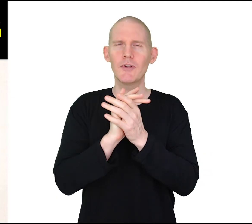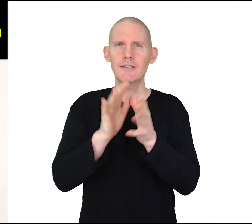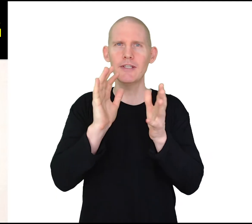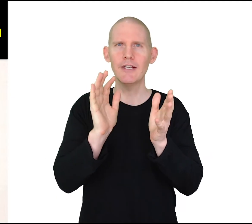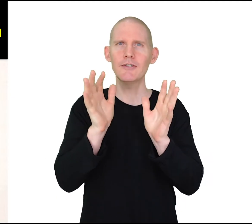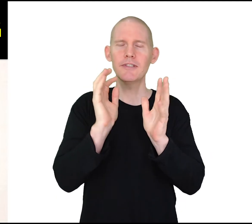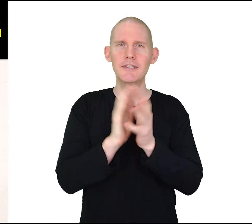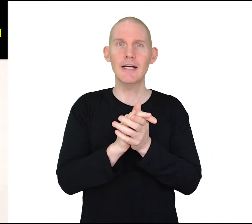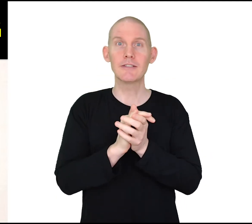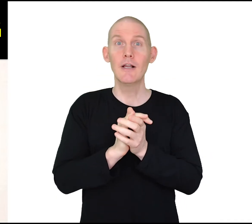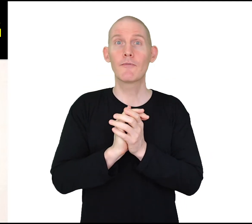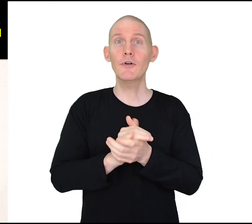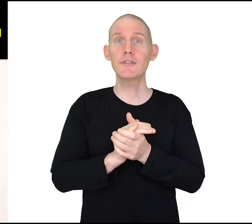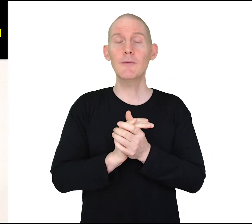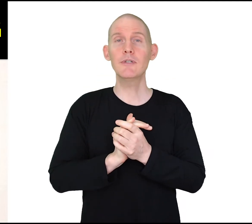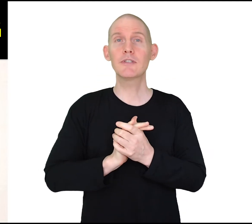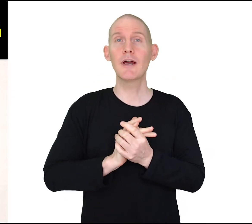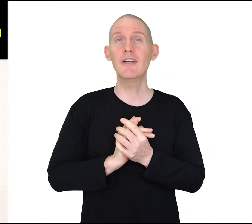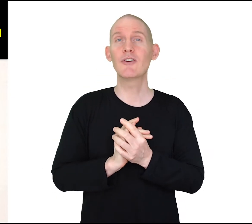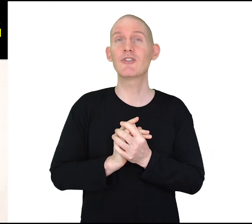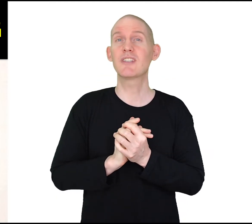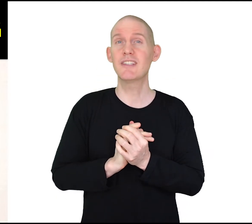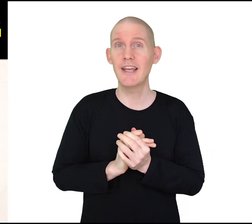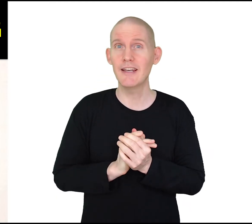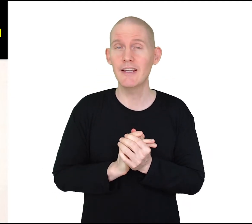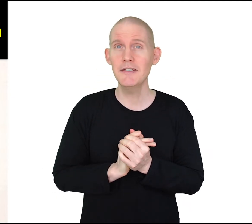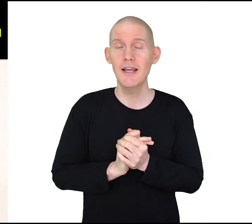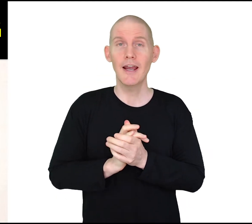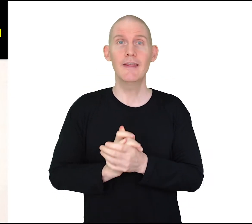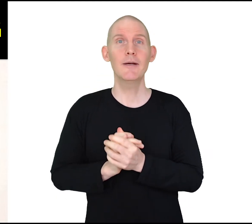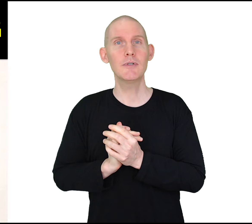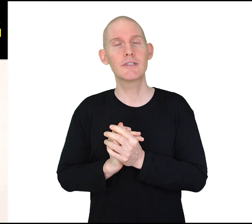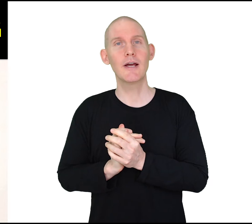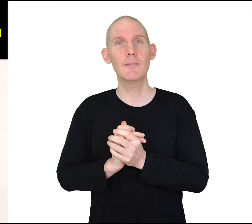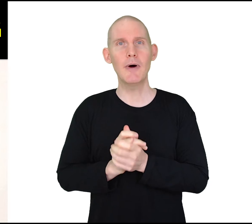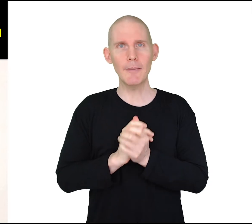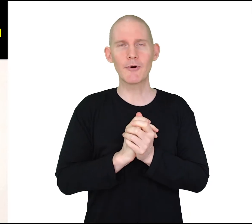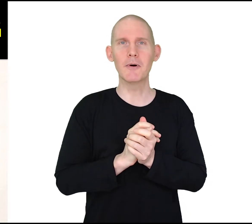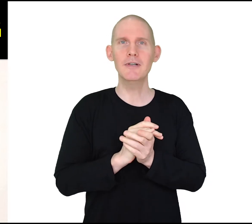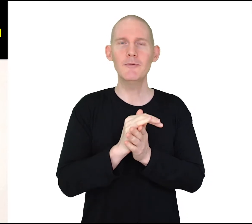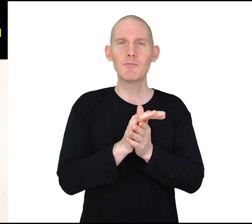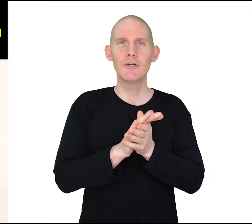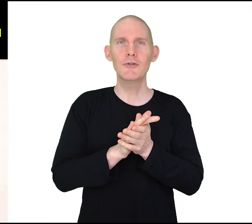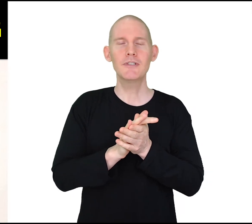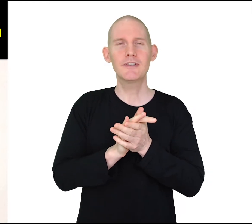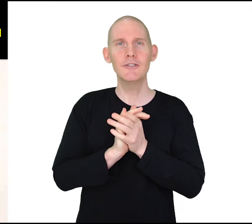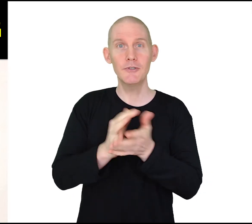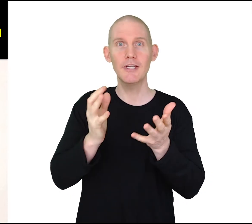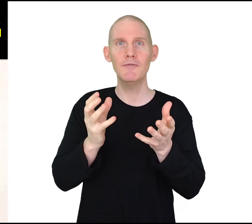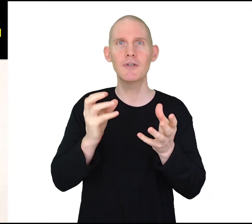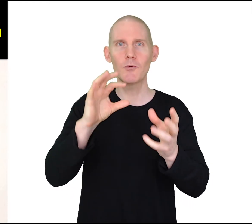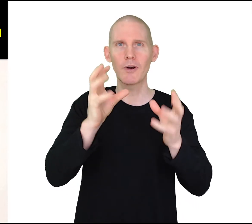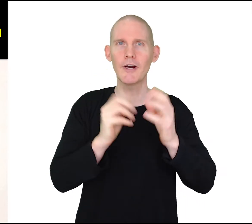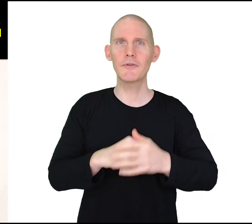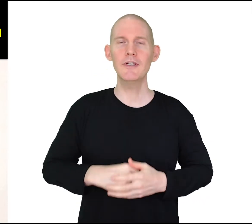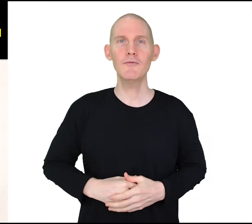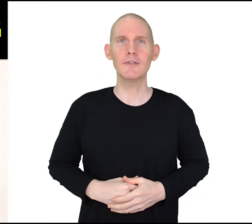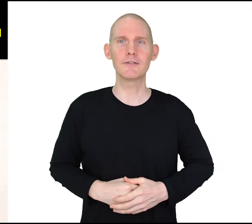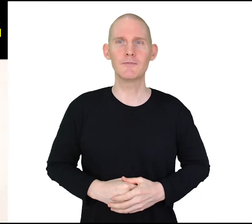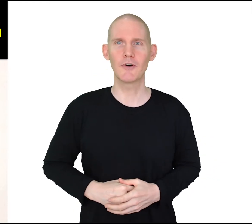see. Here's the test. First, I'm going to sign understanding, and then I'm going to sign popcorn, and you see if you can work out the difference. Okay,